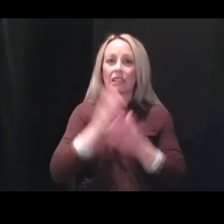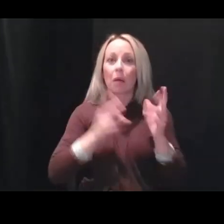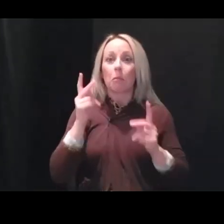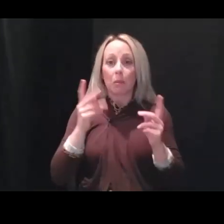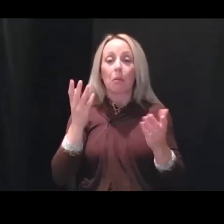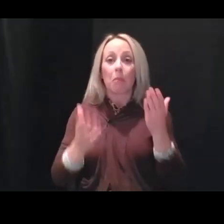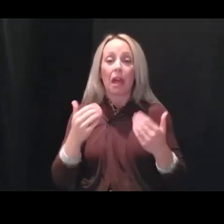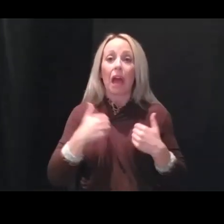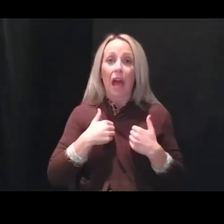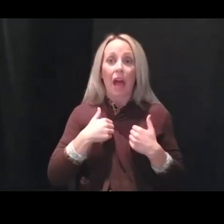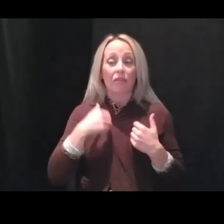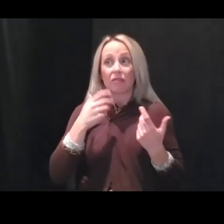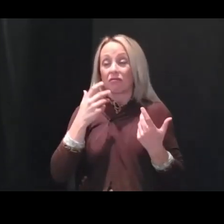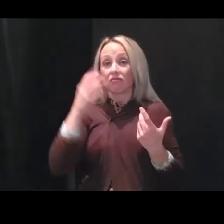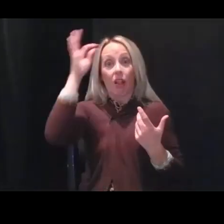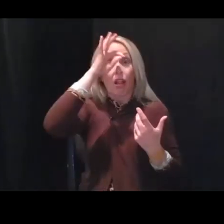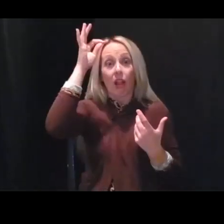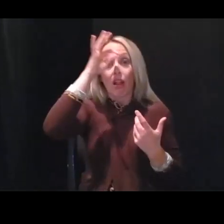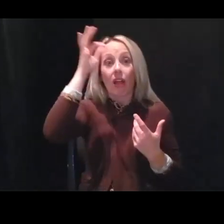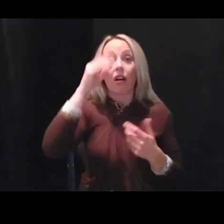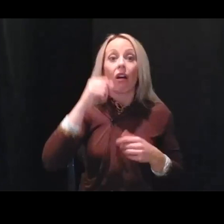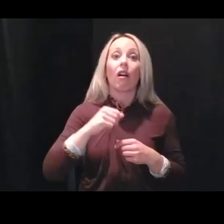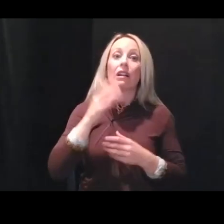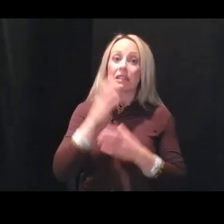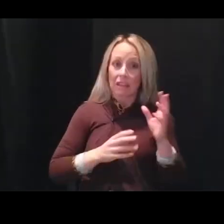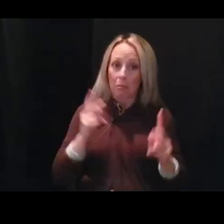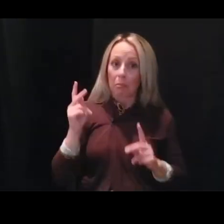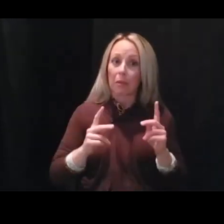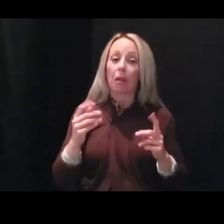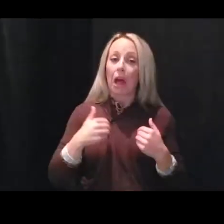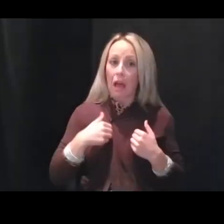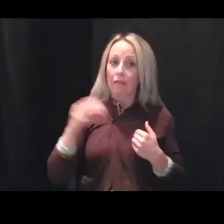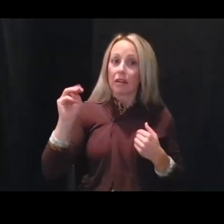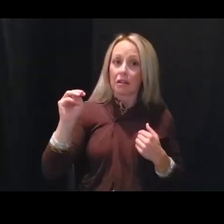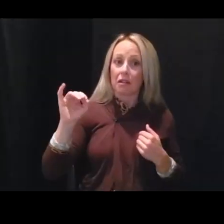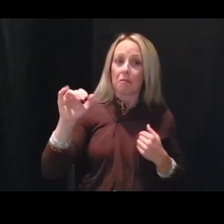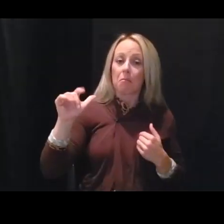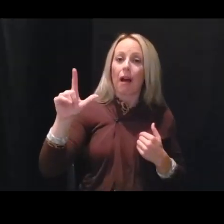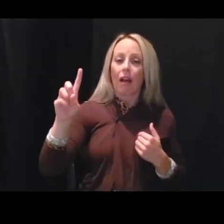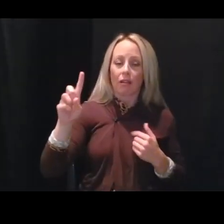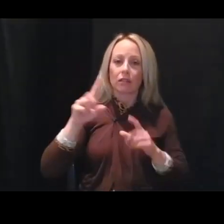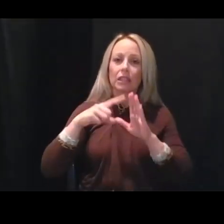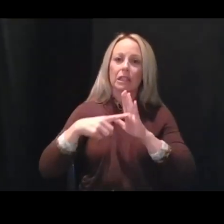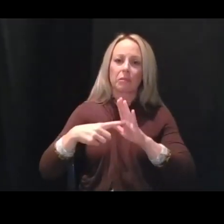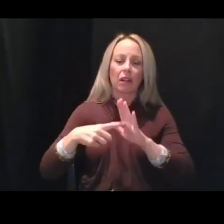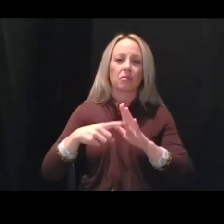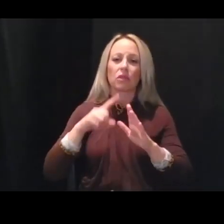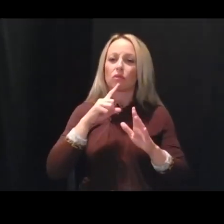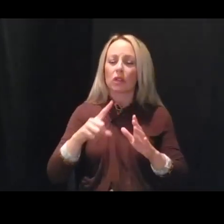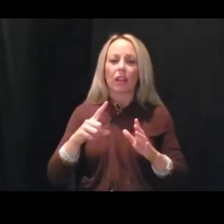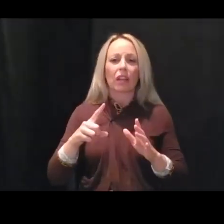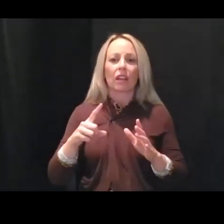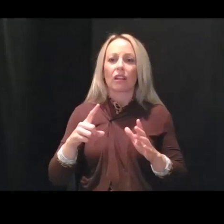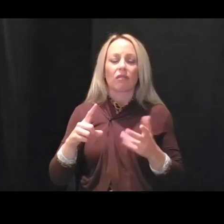have it and don't know it. Some individuals may have such mild symptoms that they don't consider COVID-19 as the cause